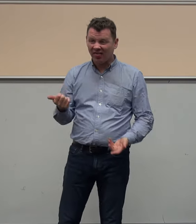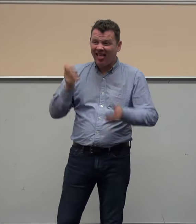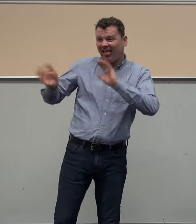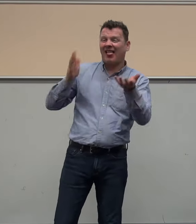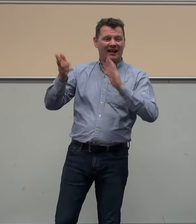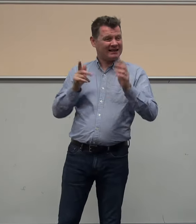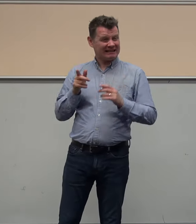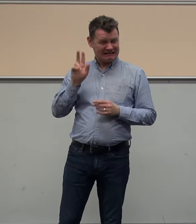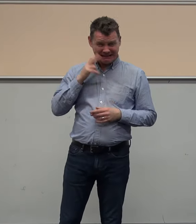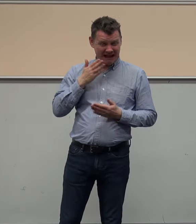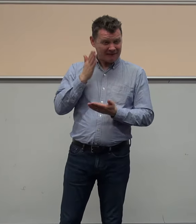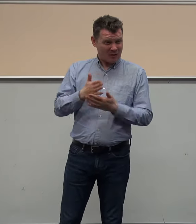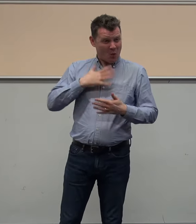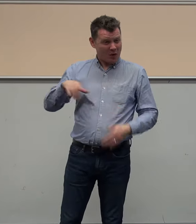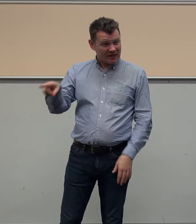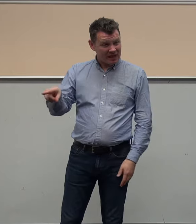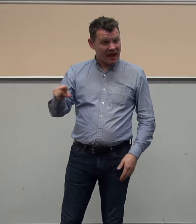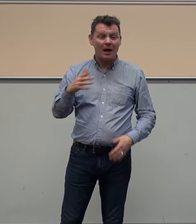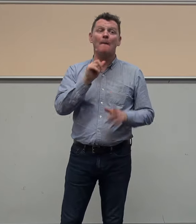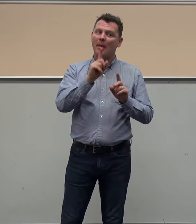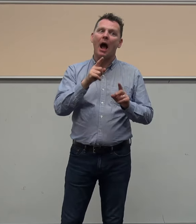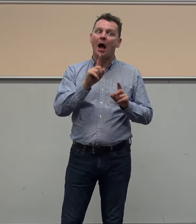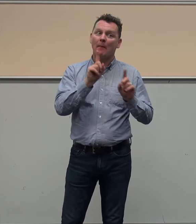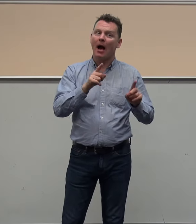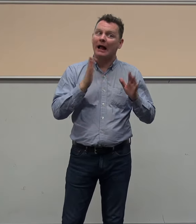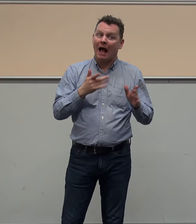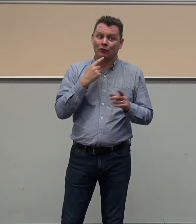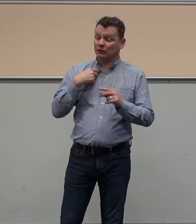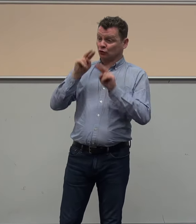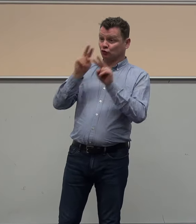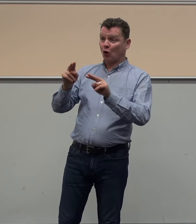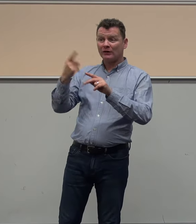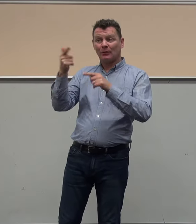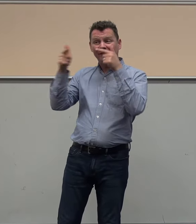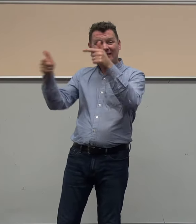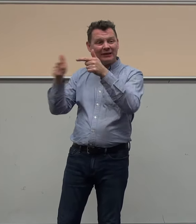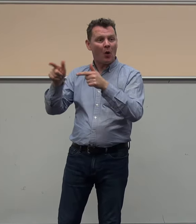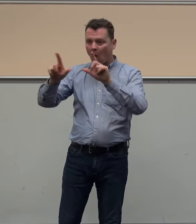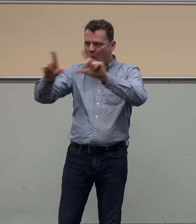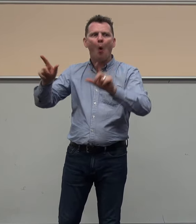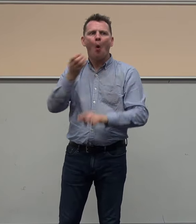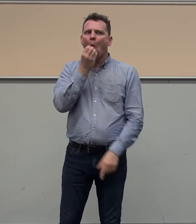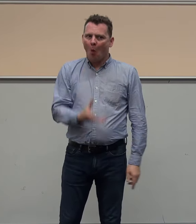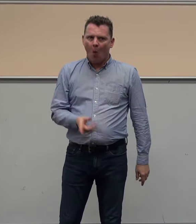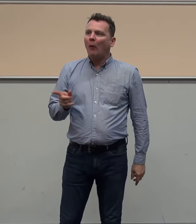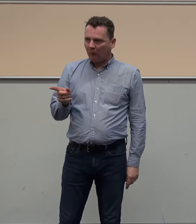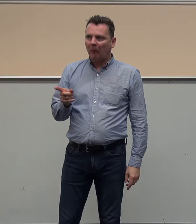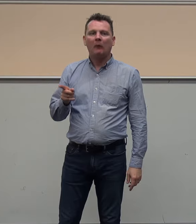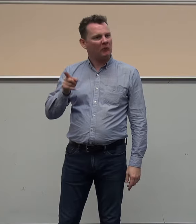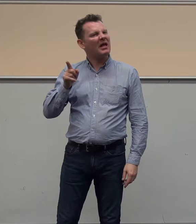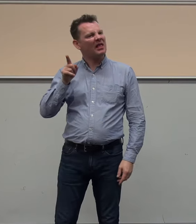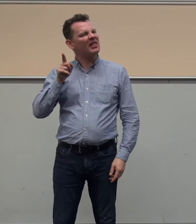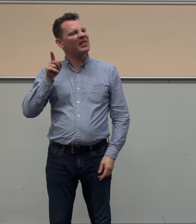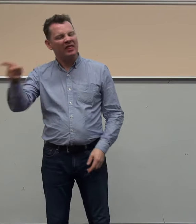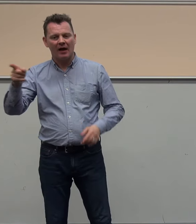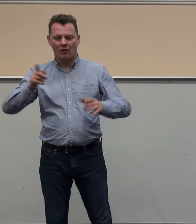what I've seen of it on those shows on video, they look really fantastic. And I think they didn't pull any punches about saying, we're not doing